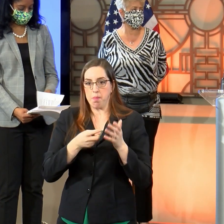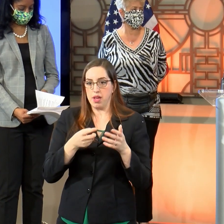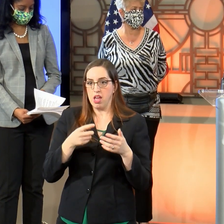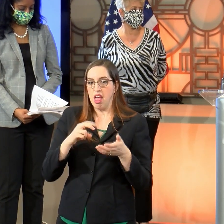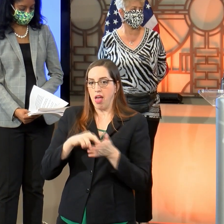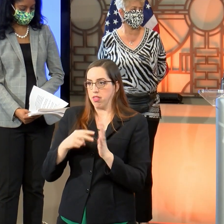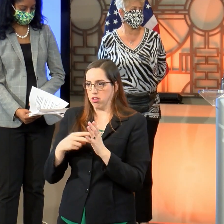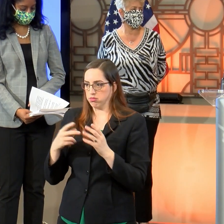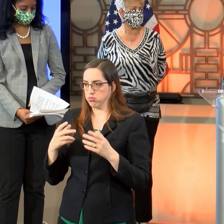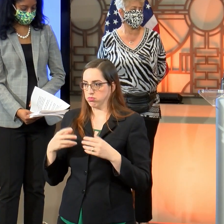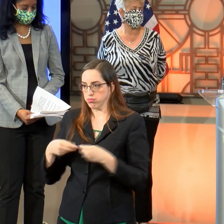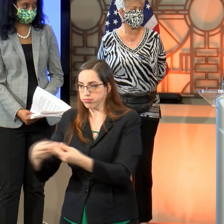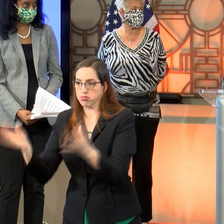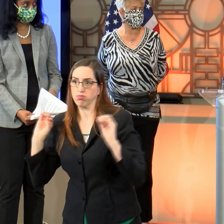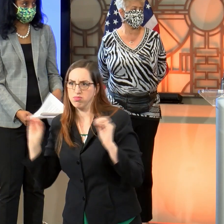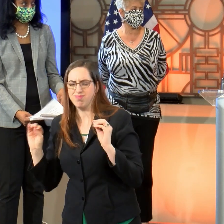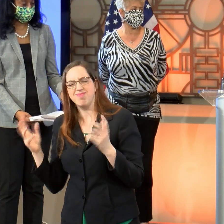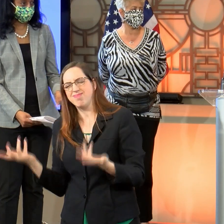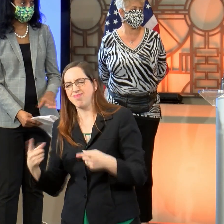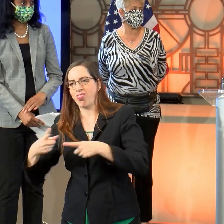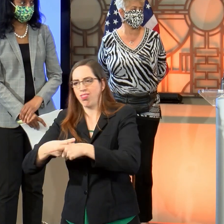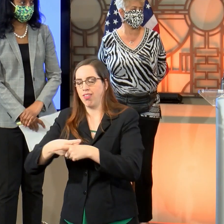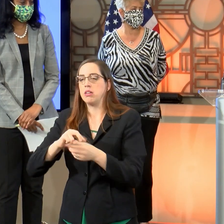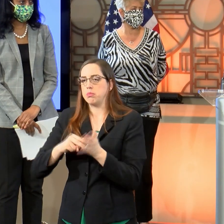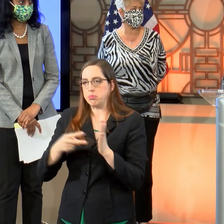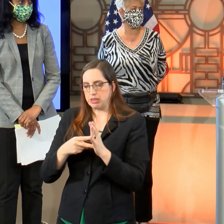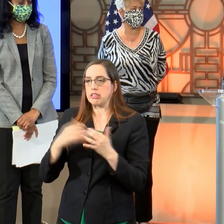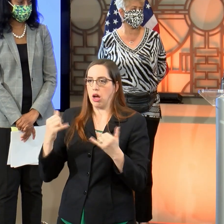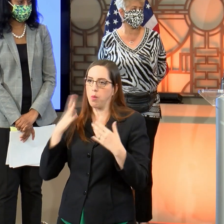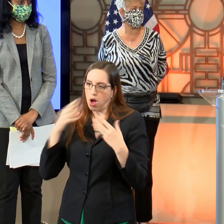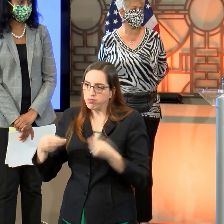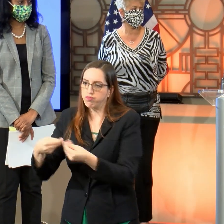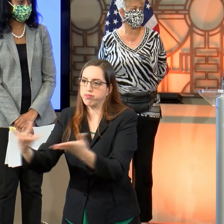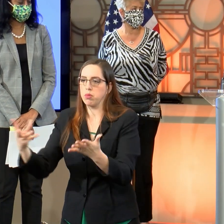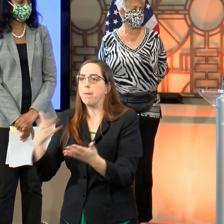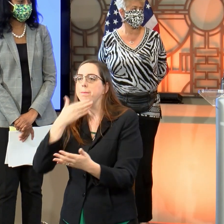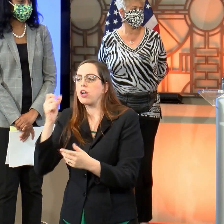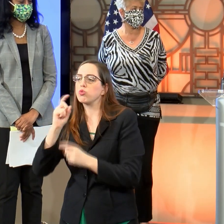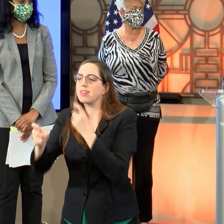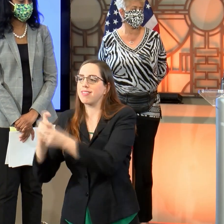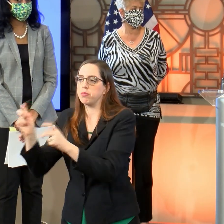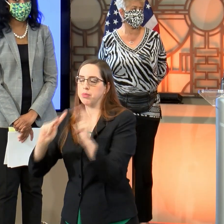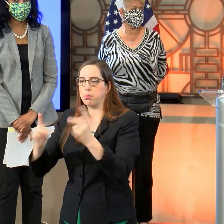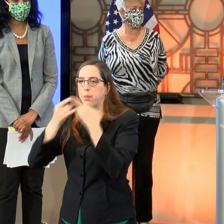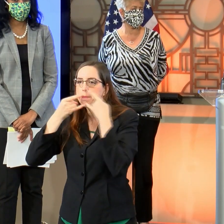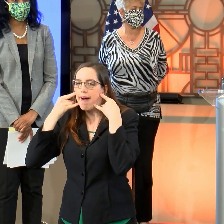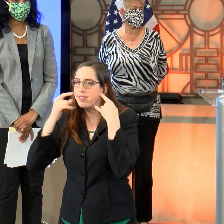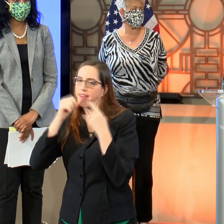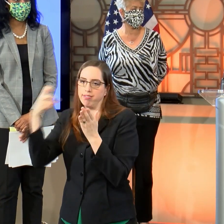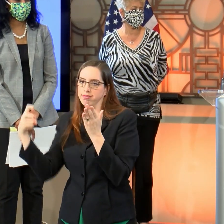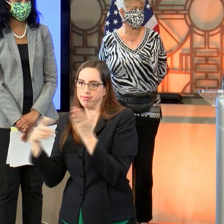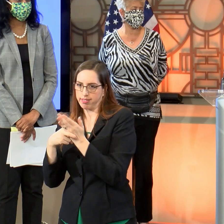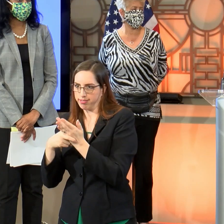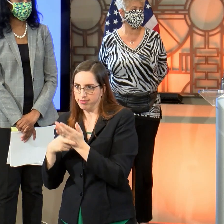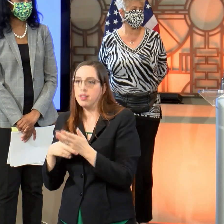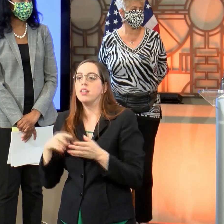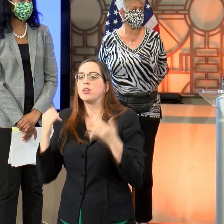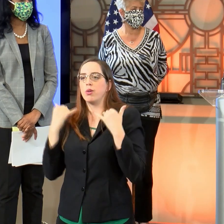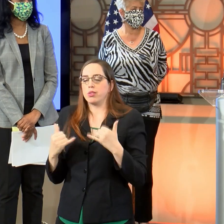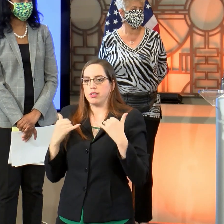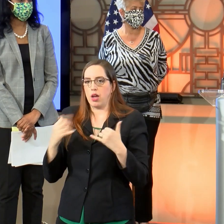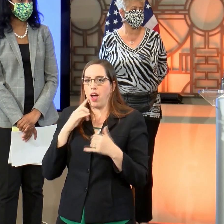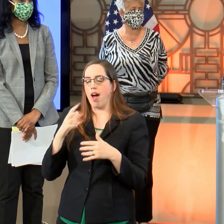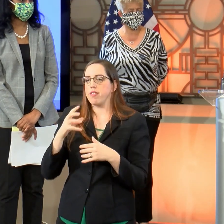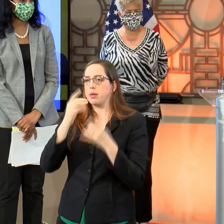for people to follow the rules. And I want to give masks and nice citations. So today, we are launching the Mask